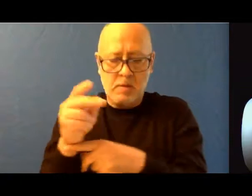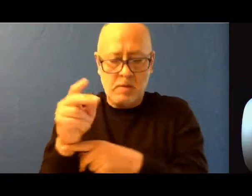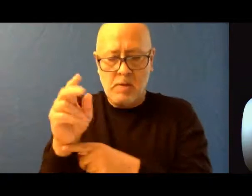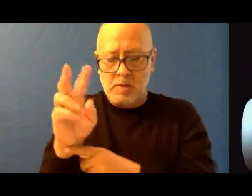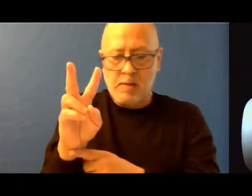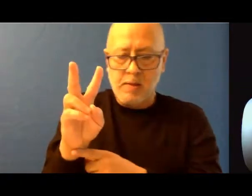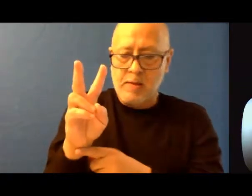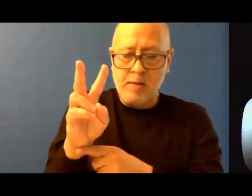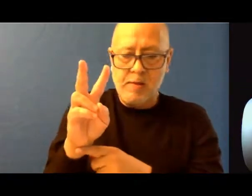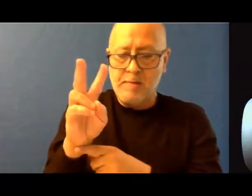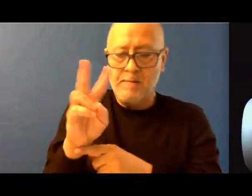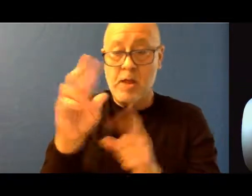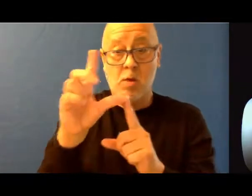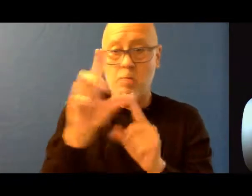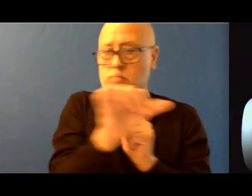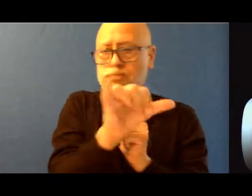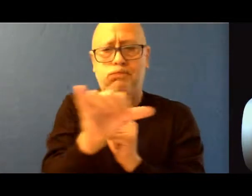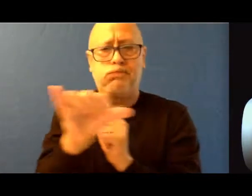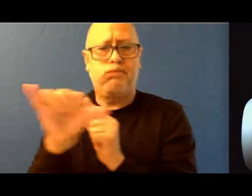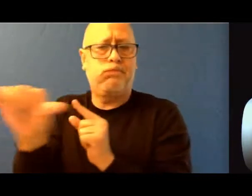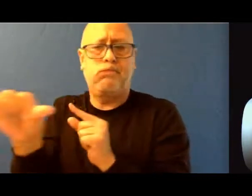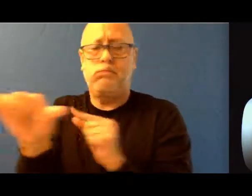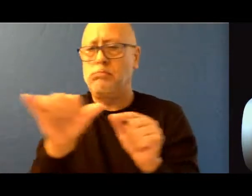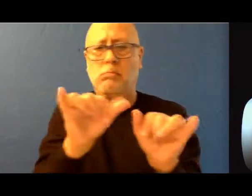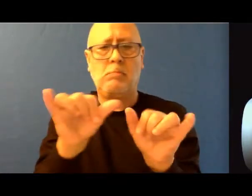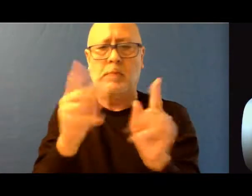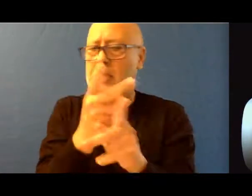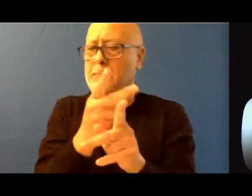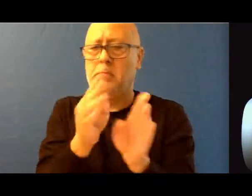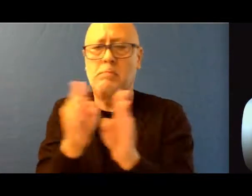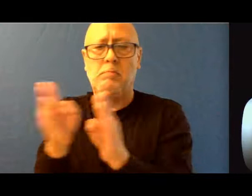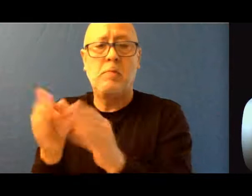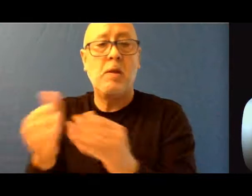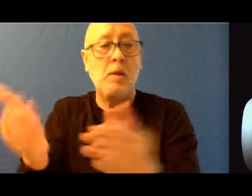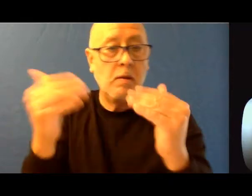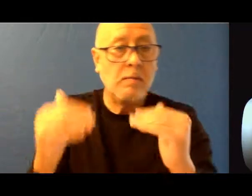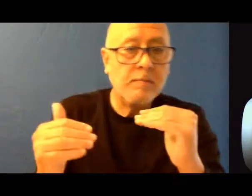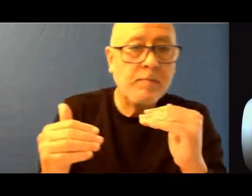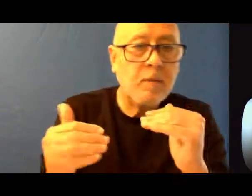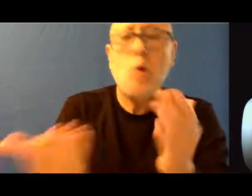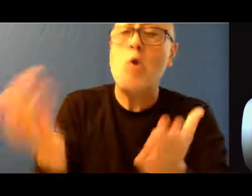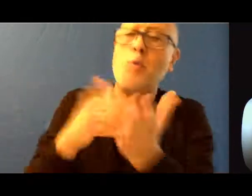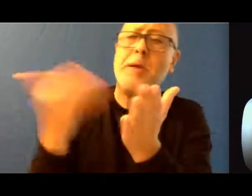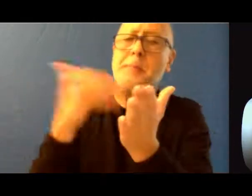Step 3, repeat. Feel like this is on a bottle of shampoo.